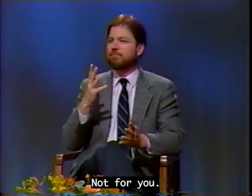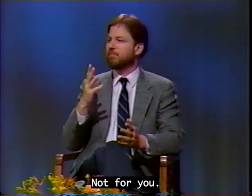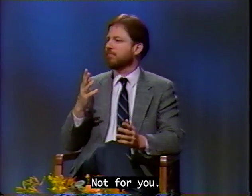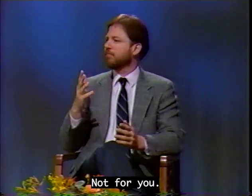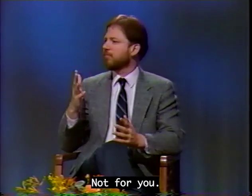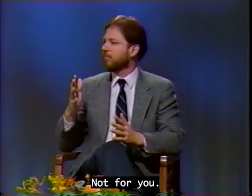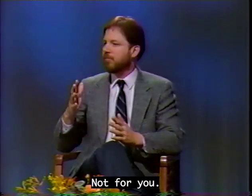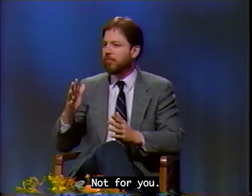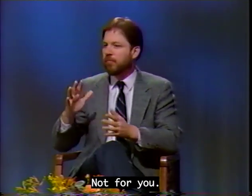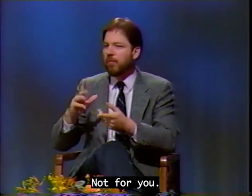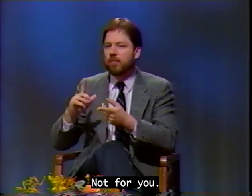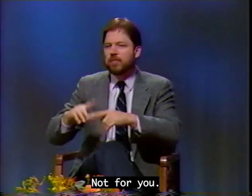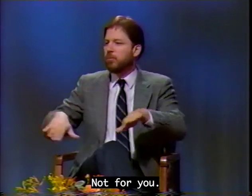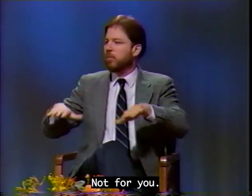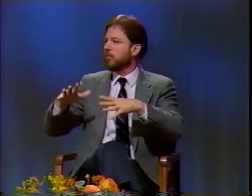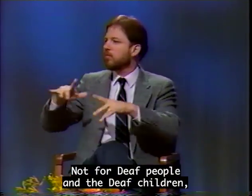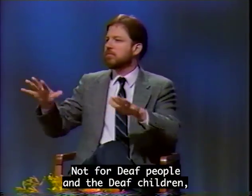you. Not